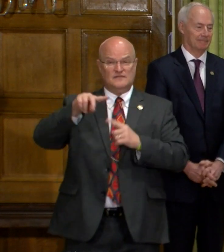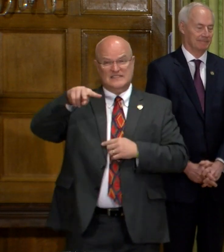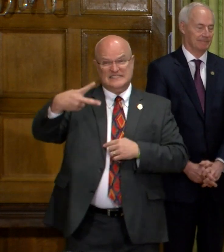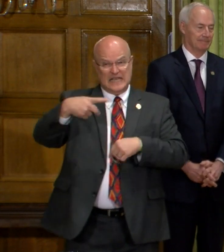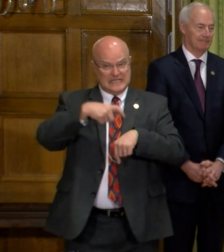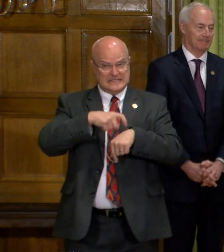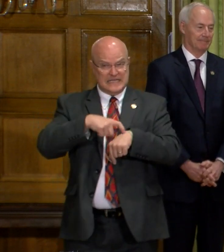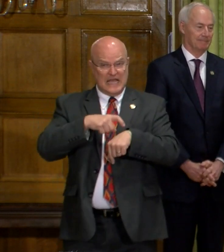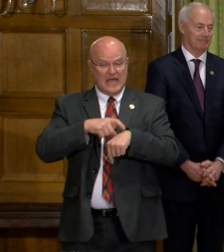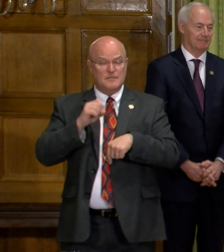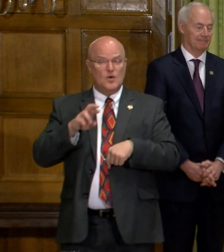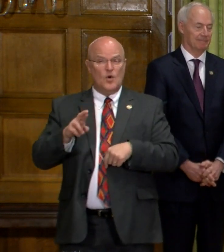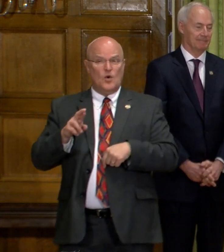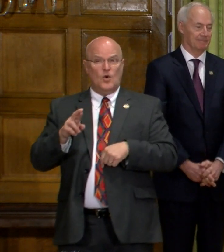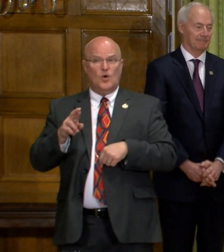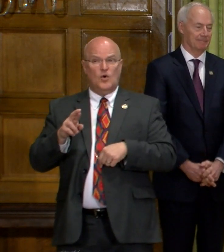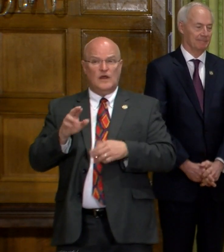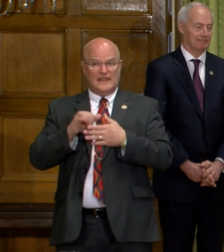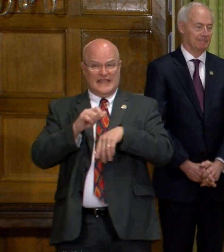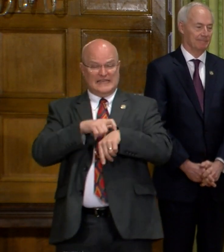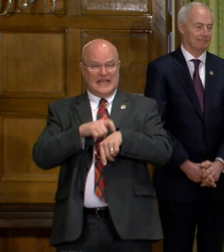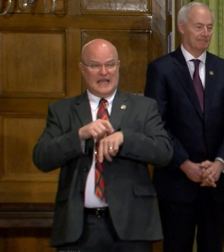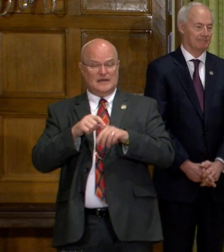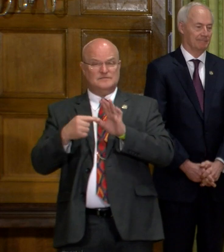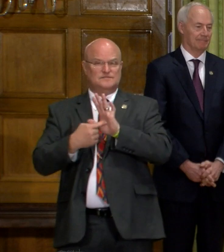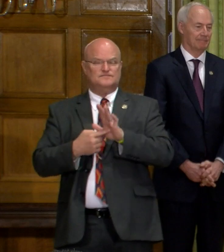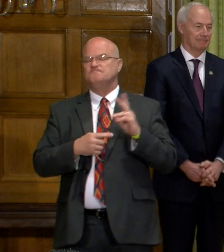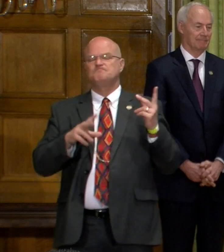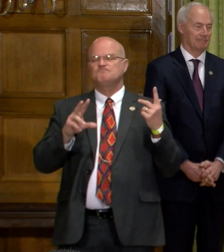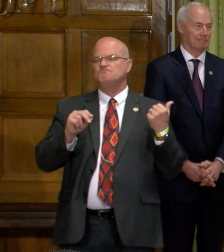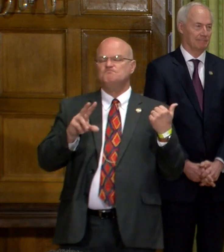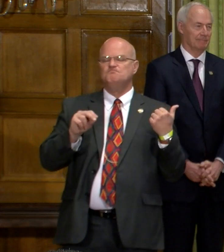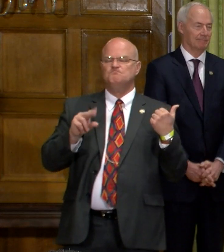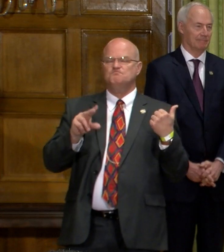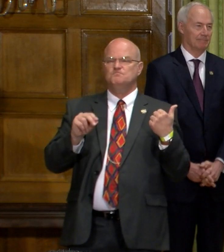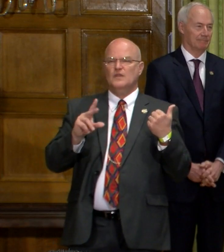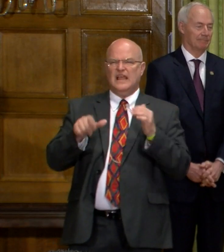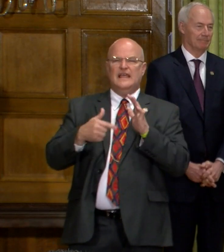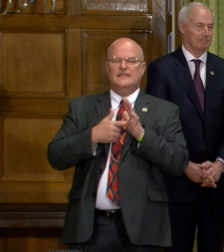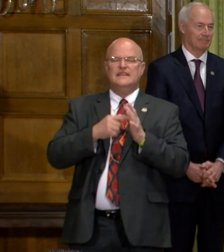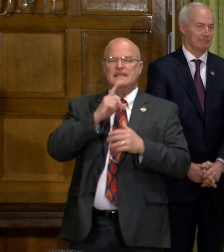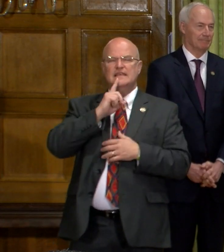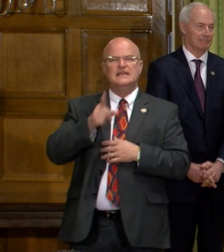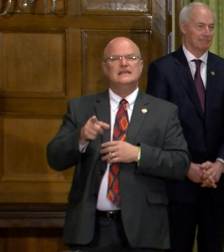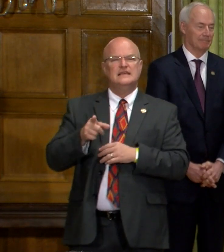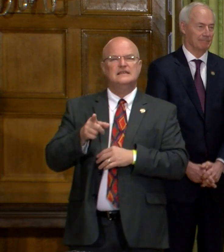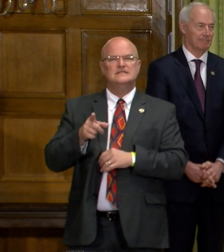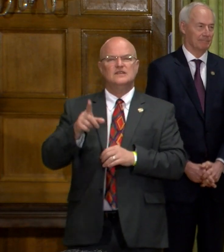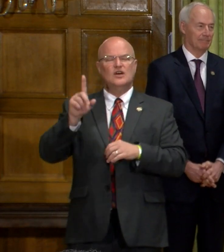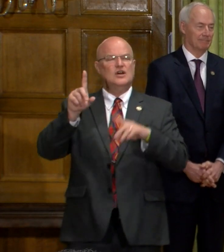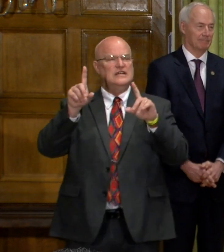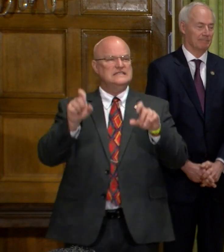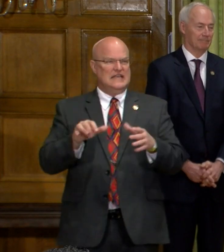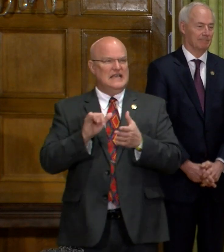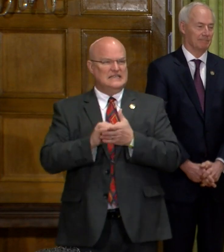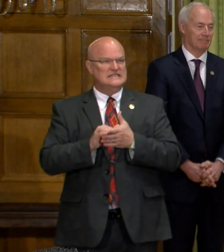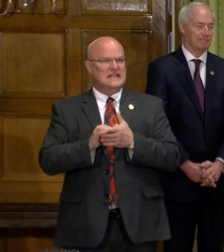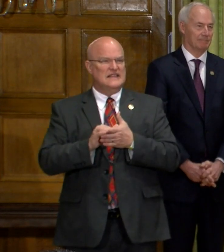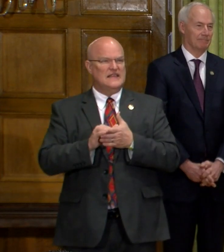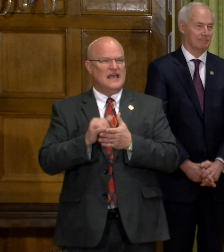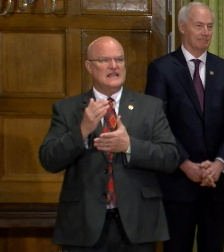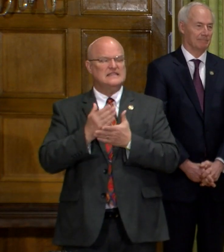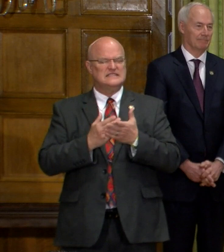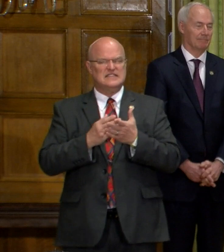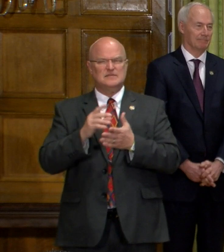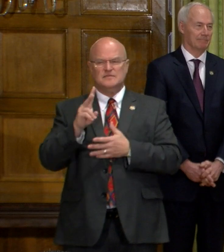time, or are they symptomatic at that time? No, generally not. Then these are just tests that there's